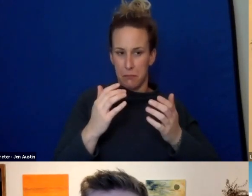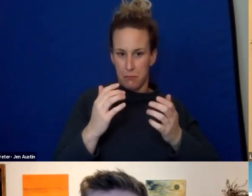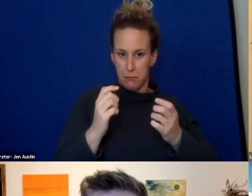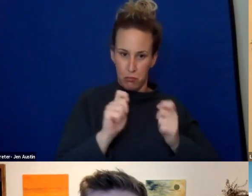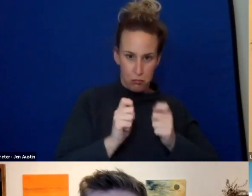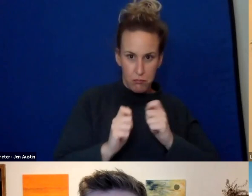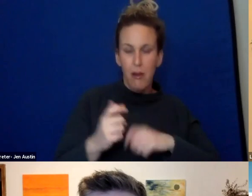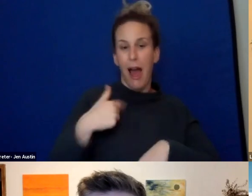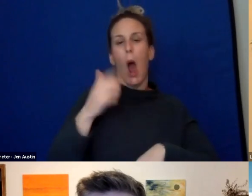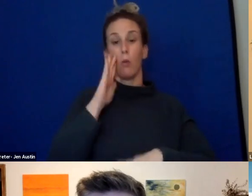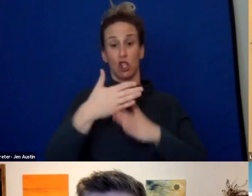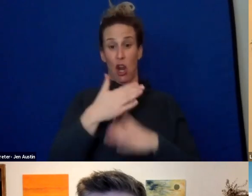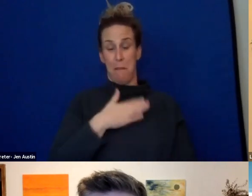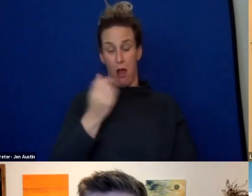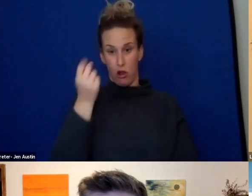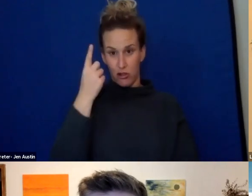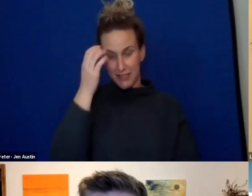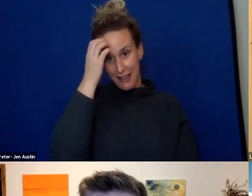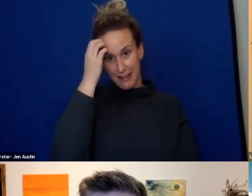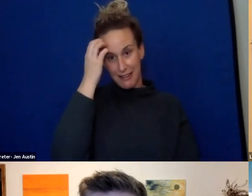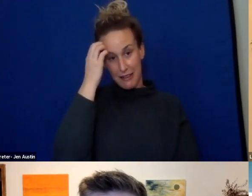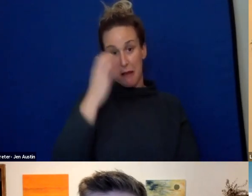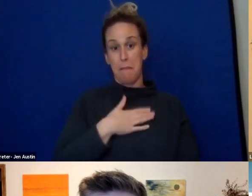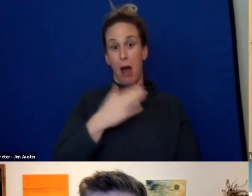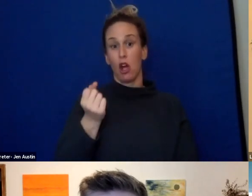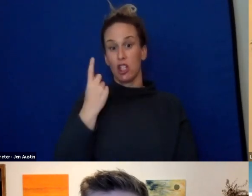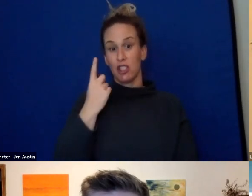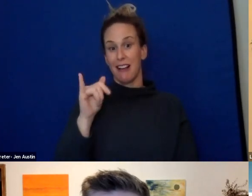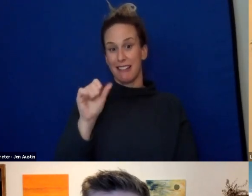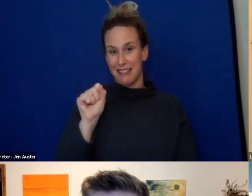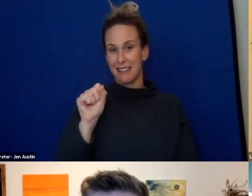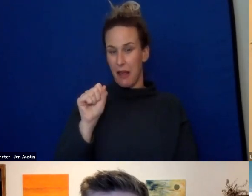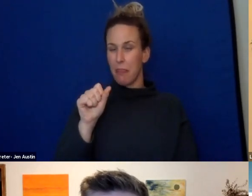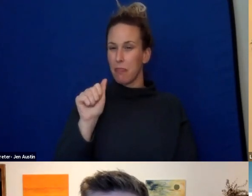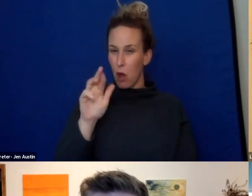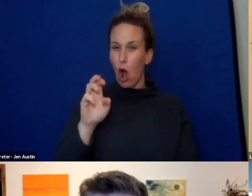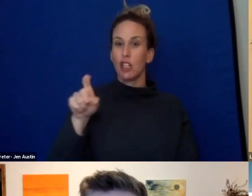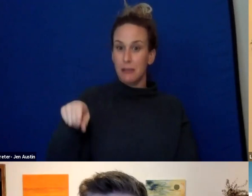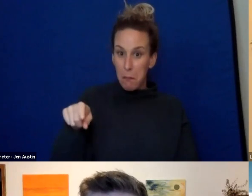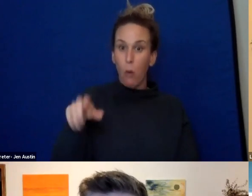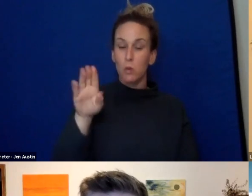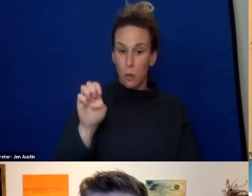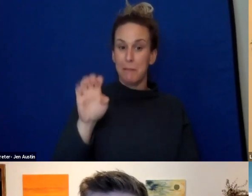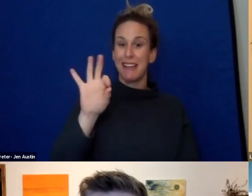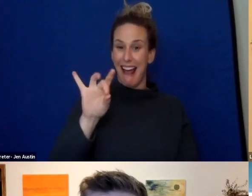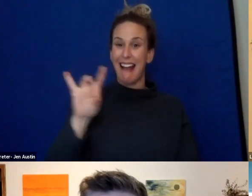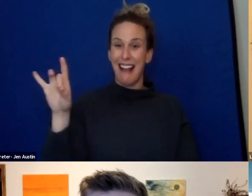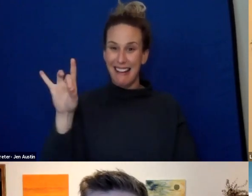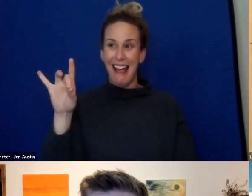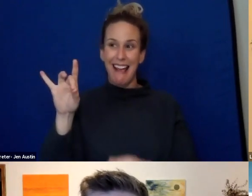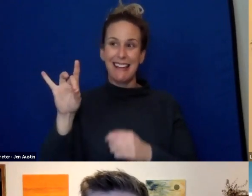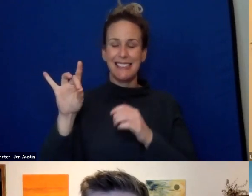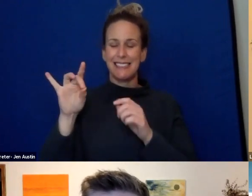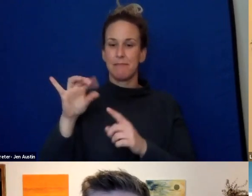anything to add um my understanding is that there are supposed to be 988 provisions but that is only